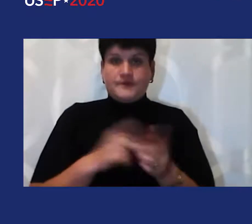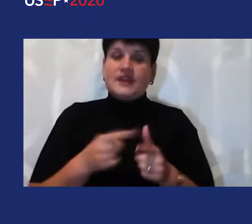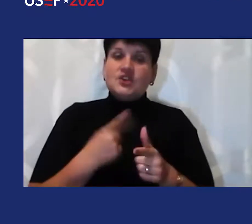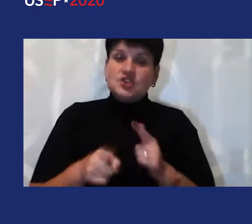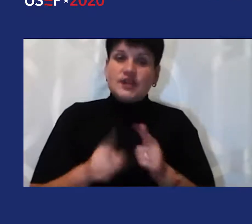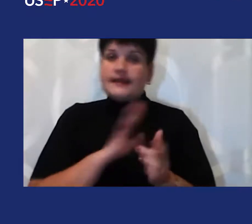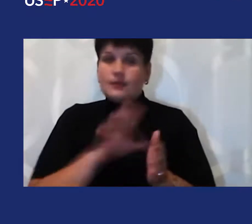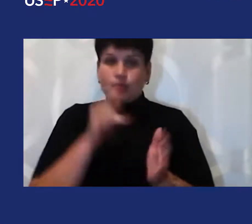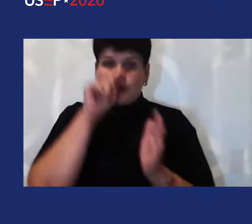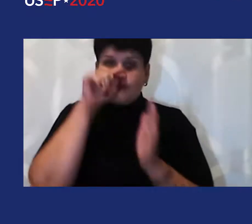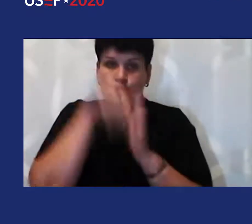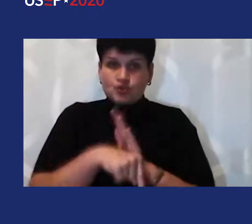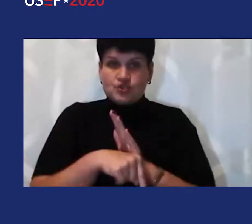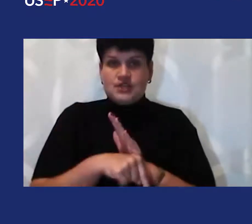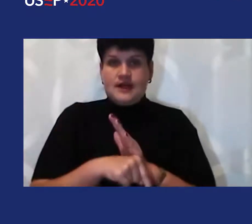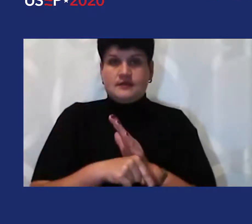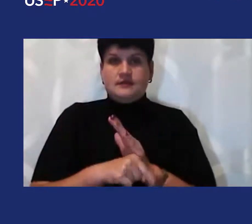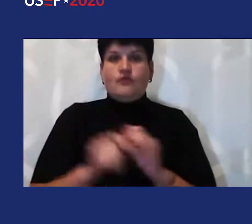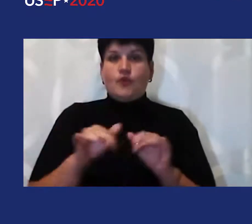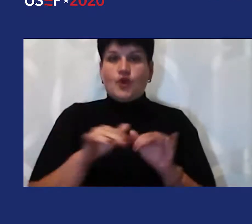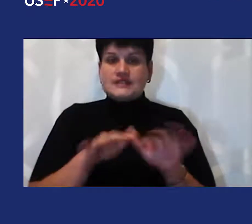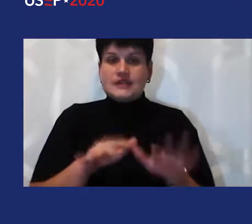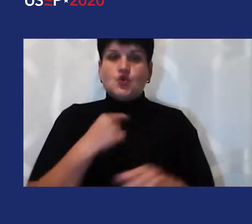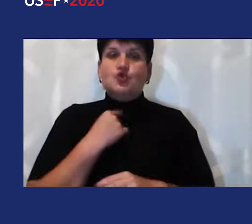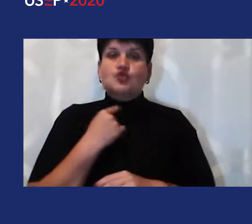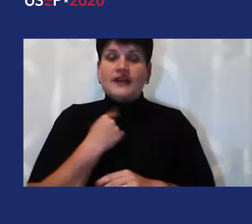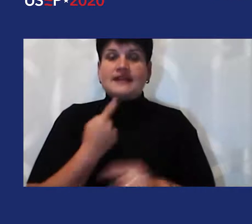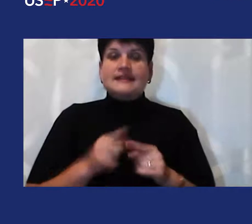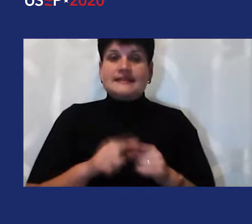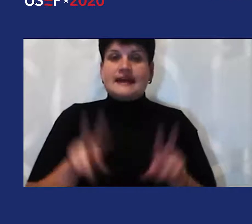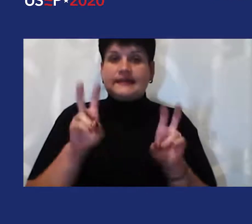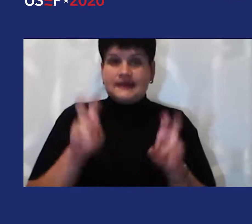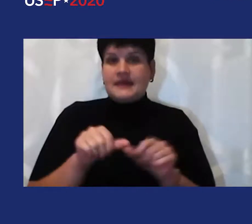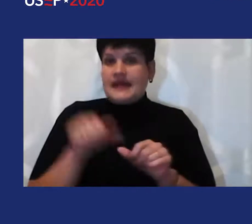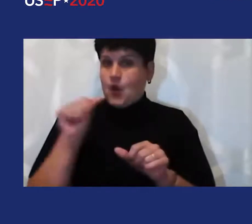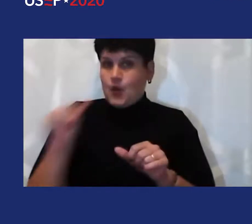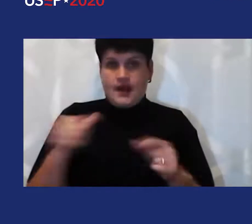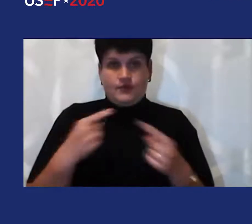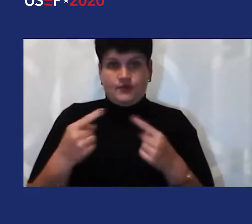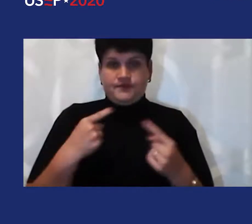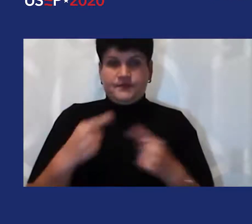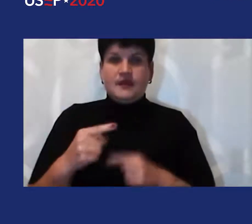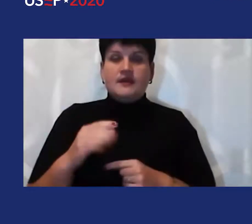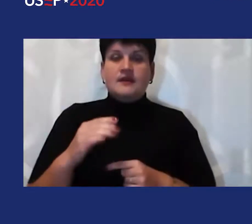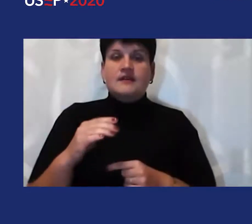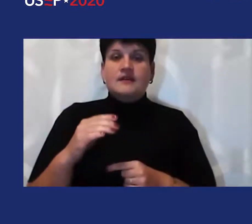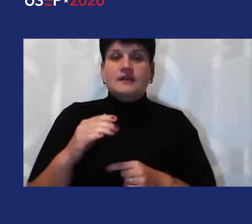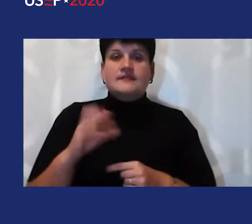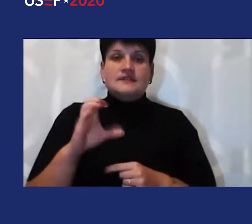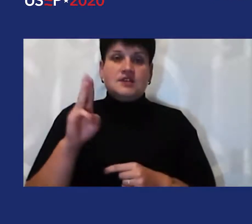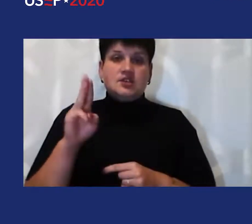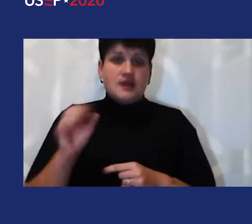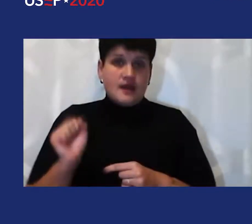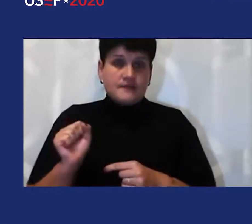might be an external intrusion into e-voting, but that's the topic of separate discussion. In the US, I believe